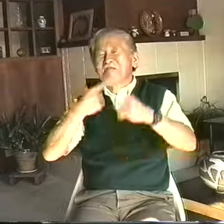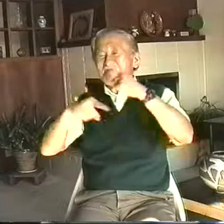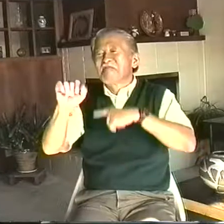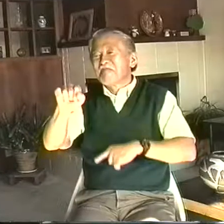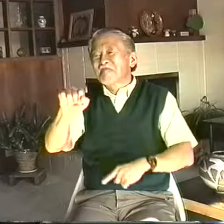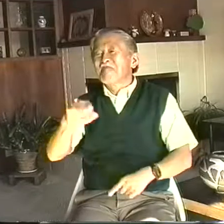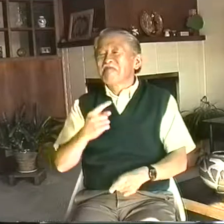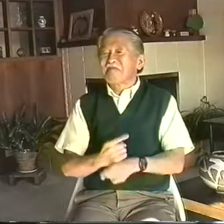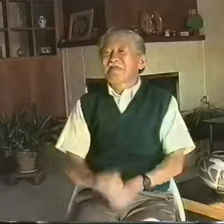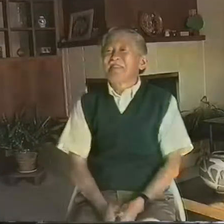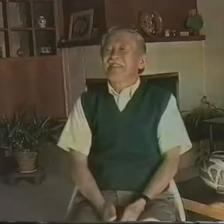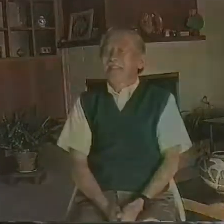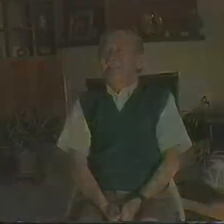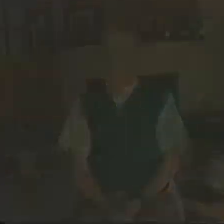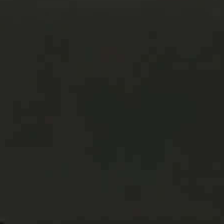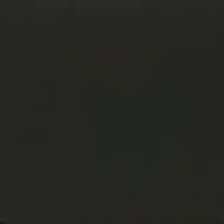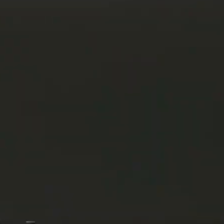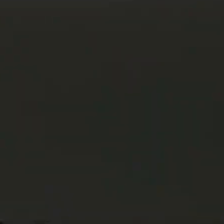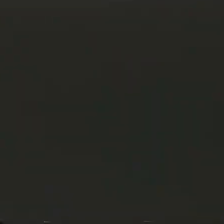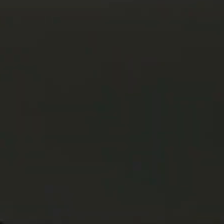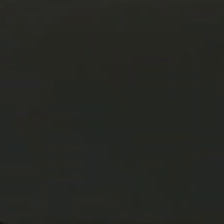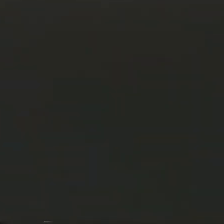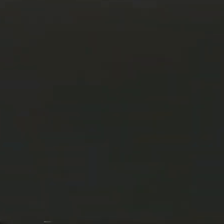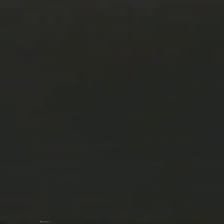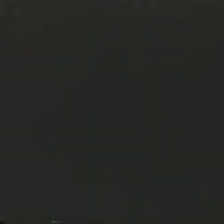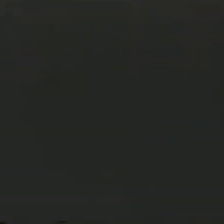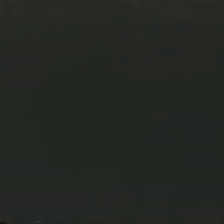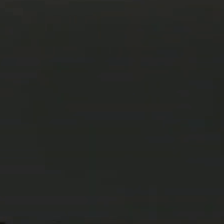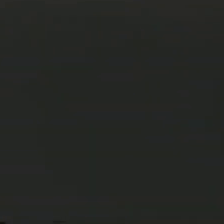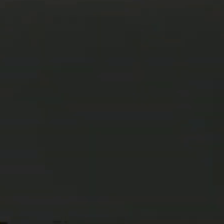And the patting on the cheek to indicate that the food was good is more of a home sign than a